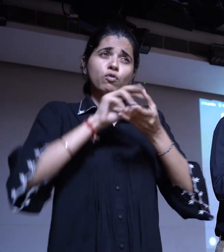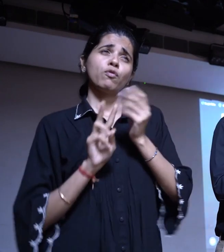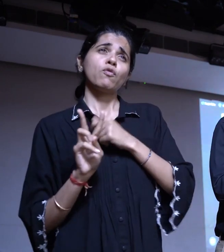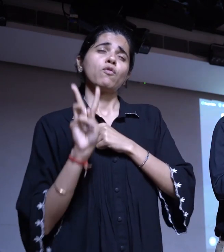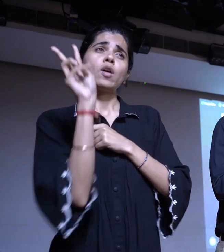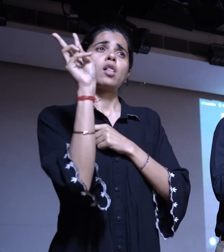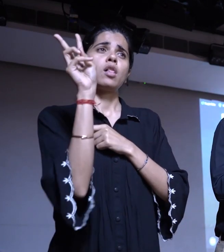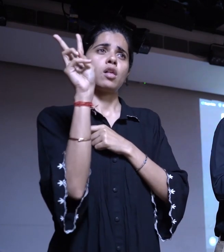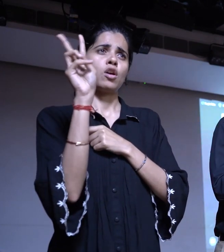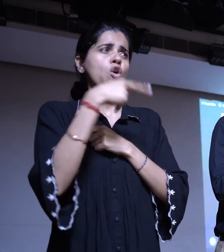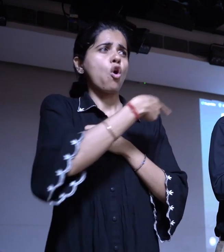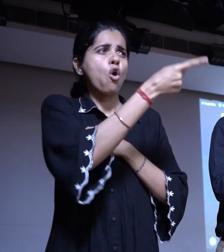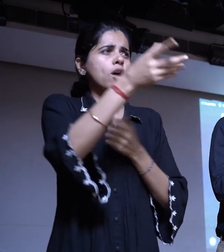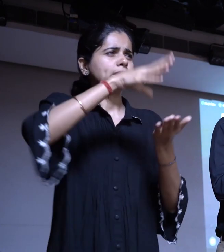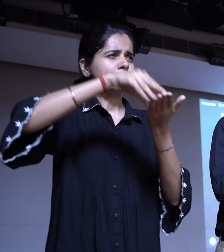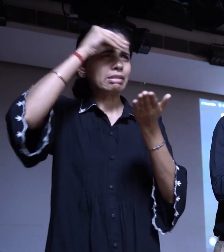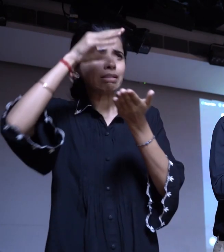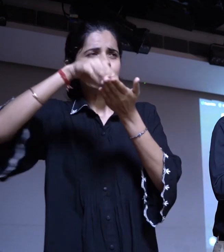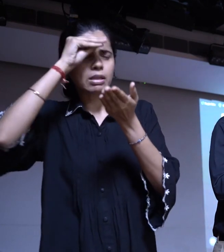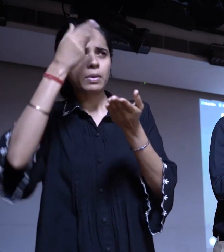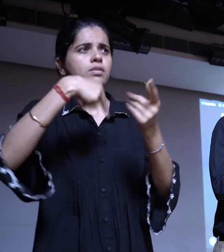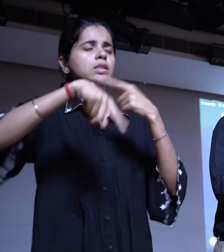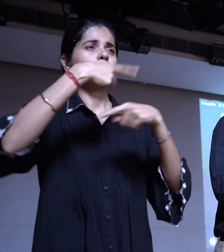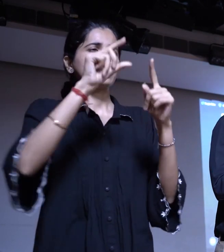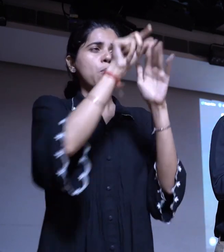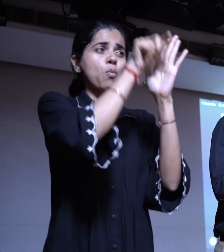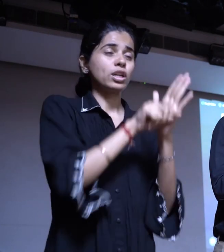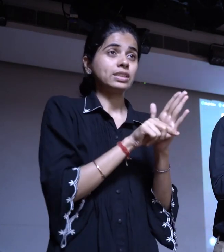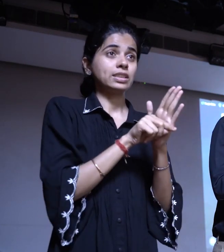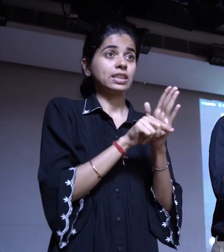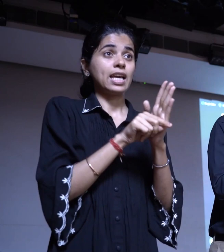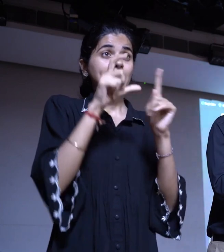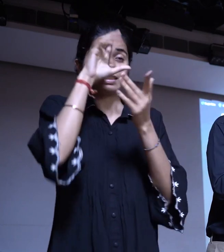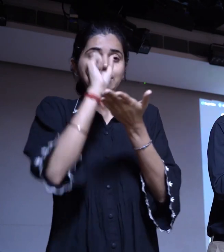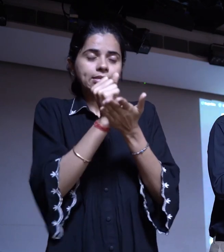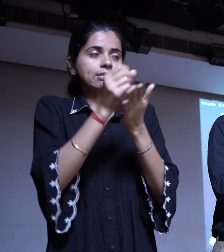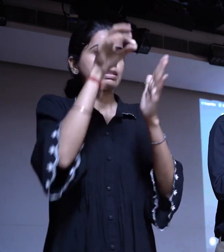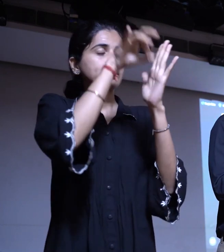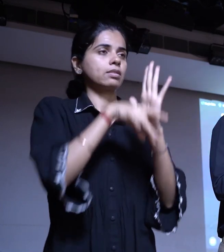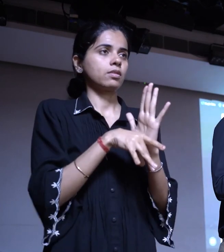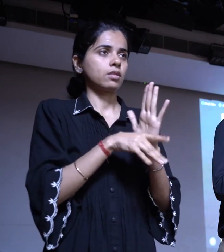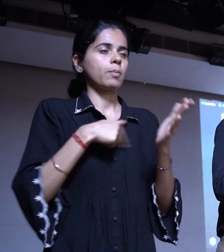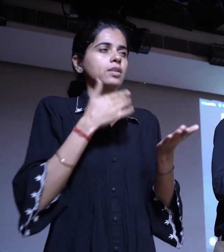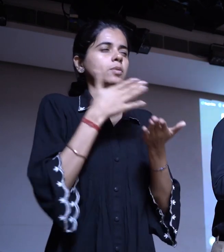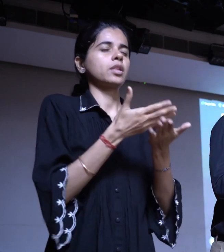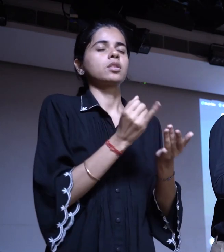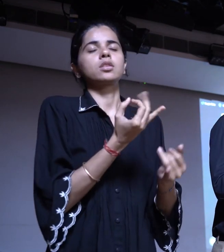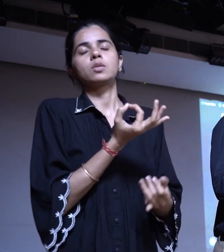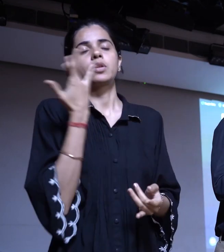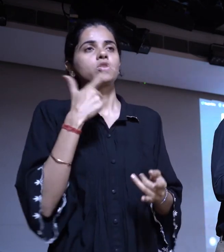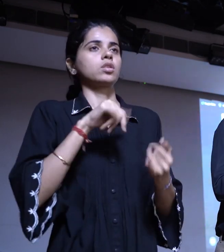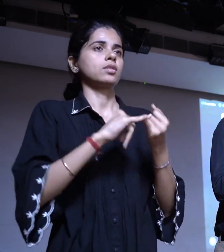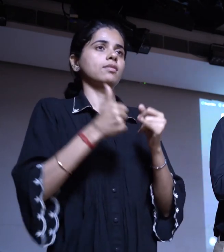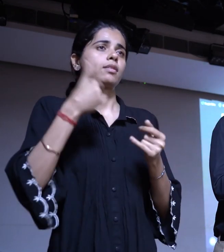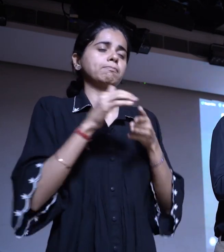inputs in for all of us while taking uh policy decisions in the department I extend my special thanks to secretary sir